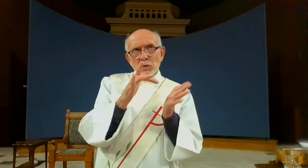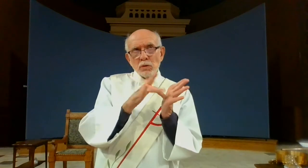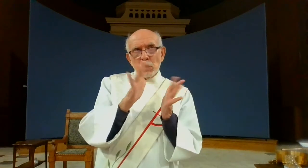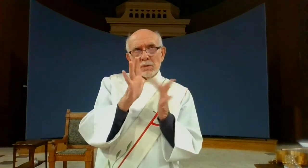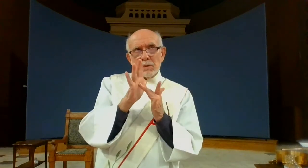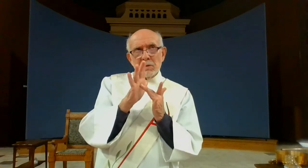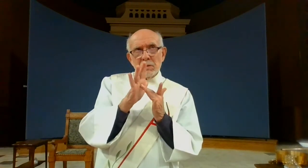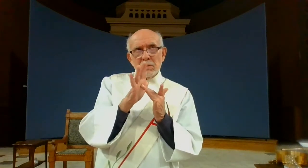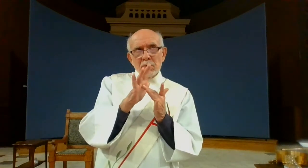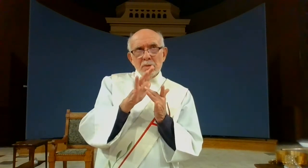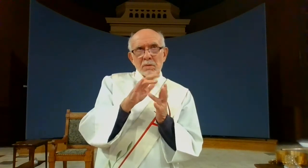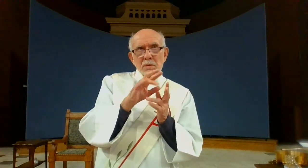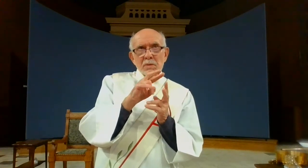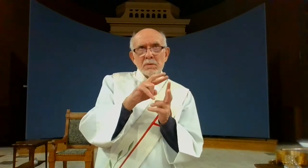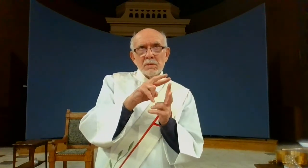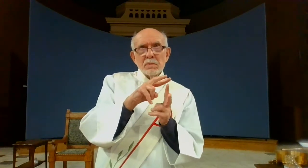from Mary, Joseph, and Jesus.